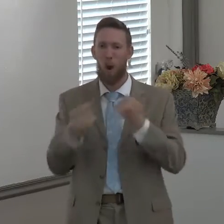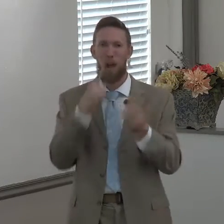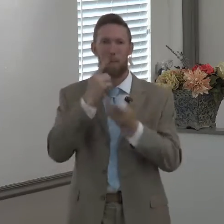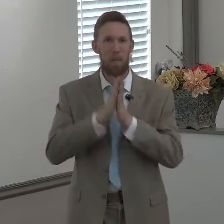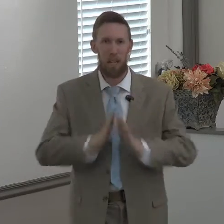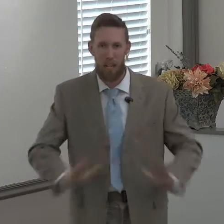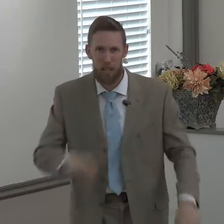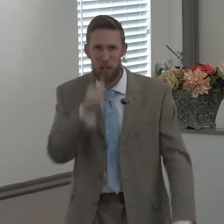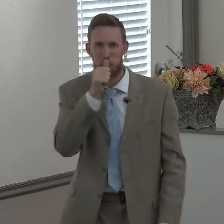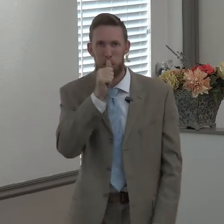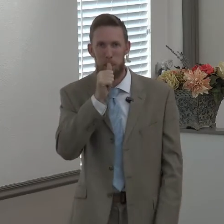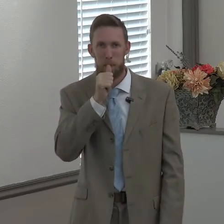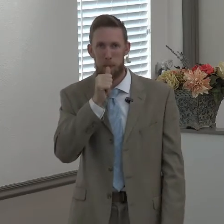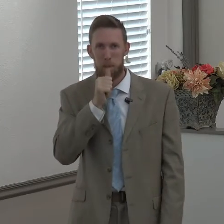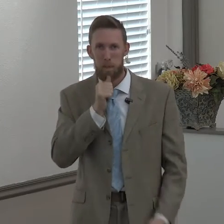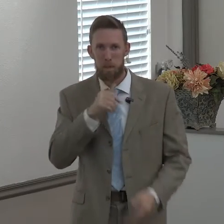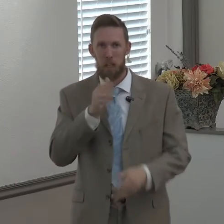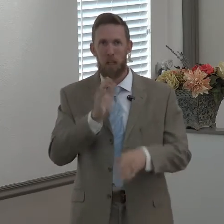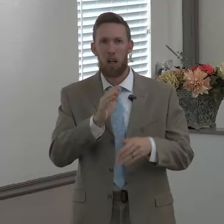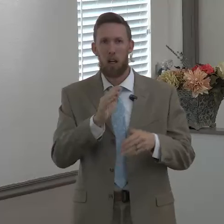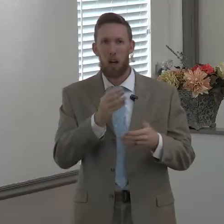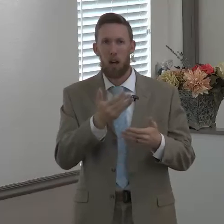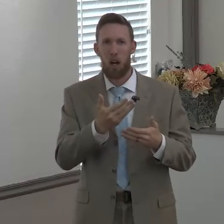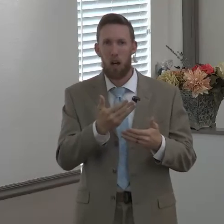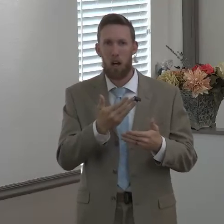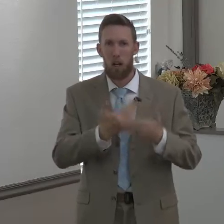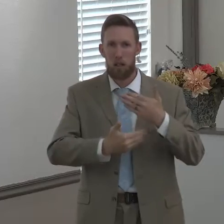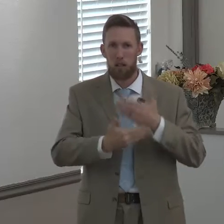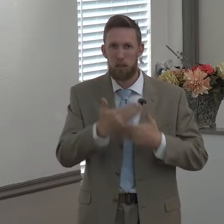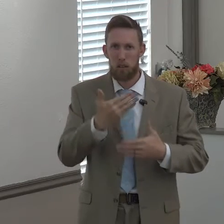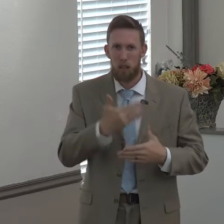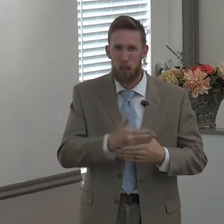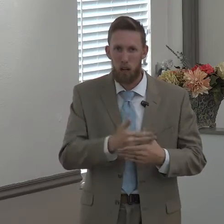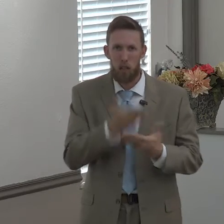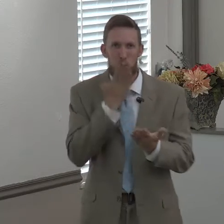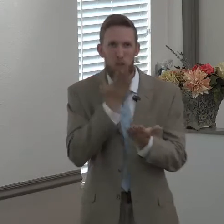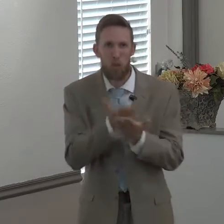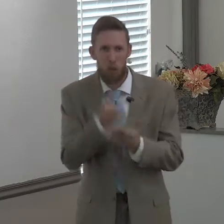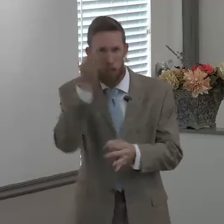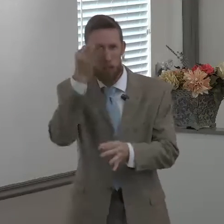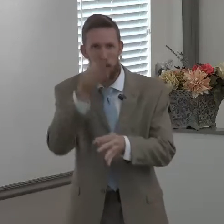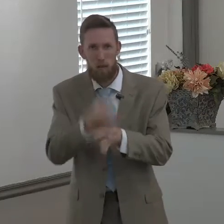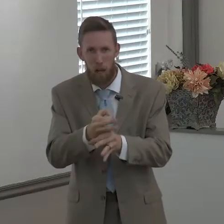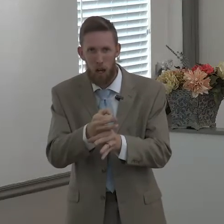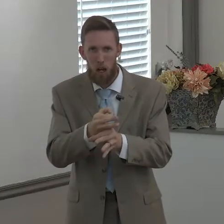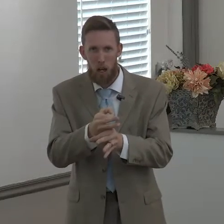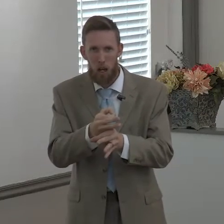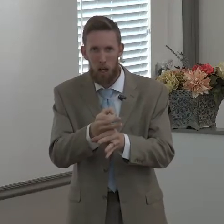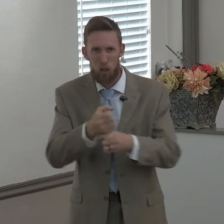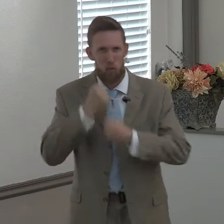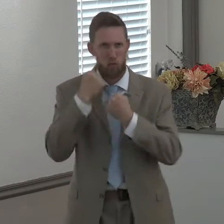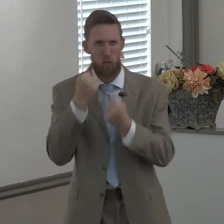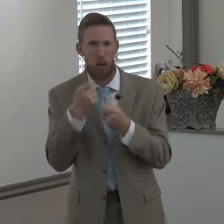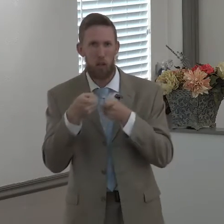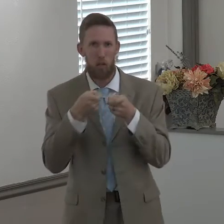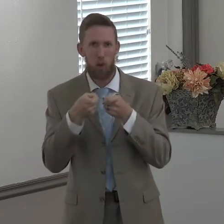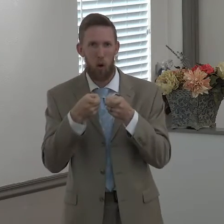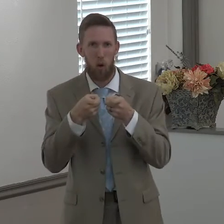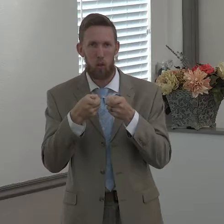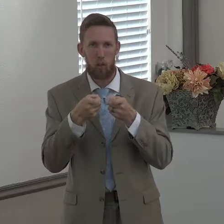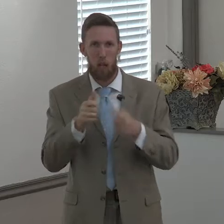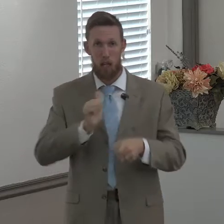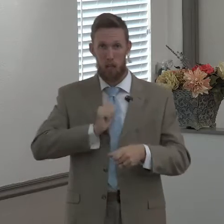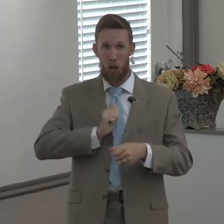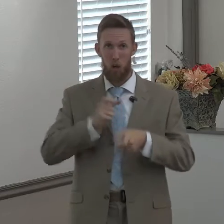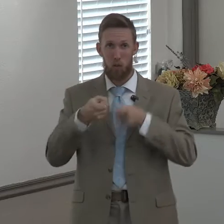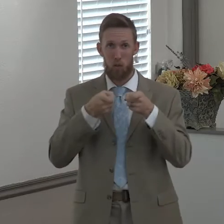23. But the fruit of the Spirit is love, joy, peace,